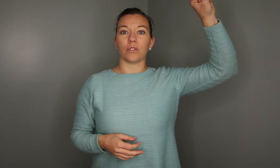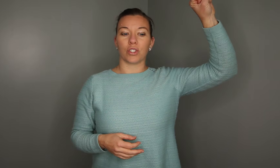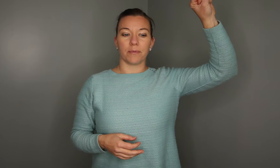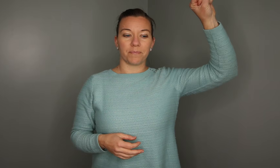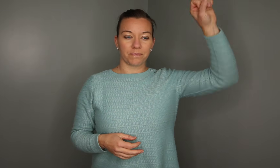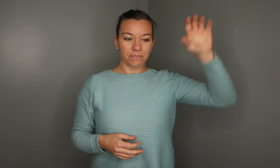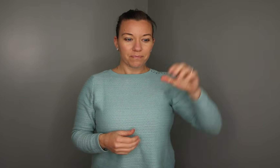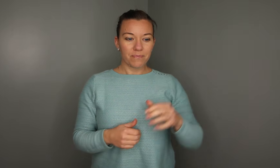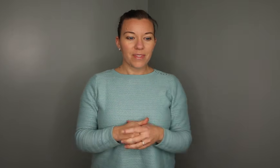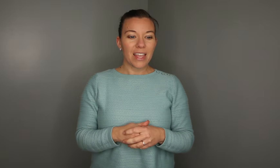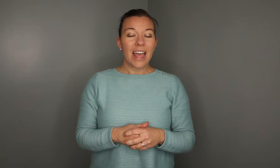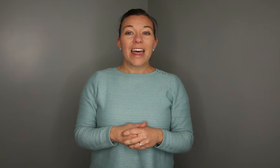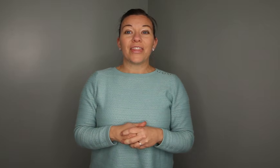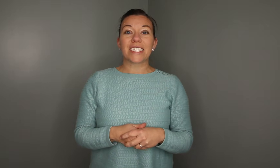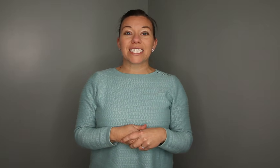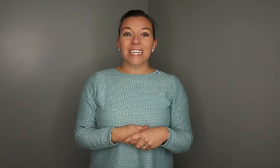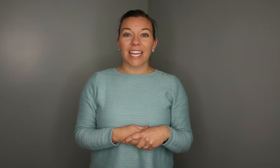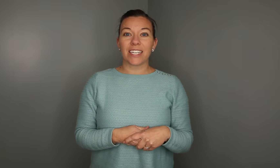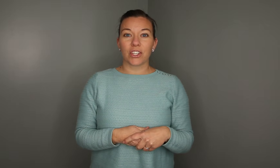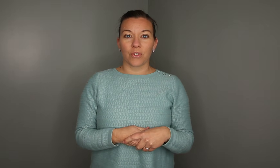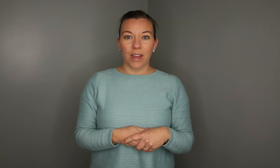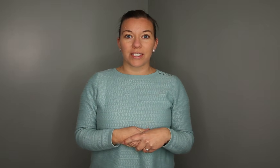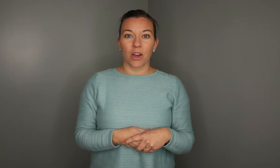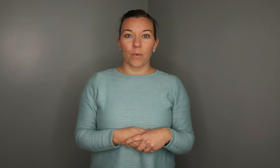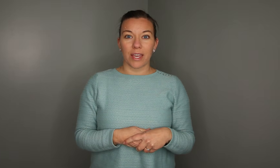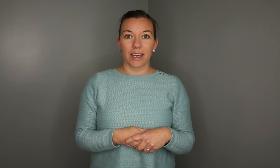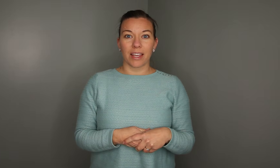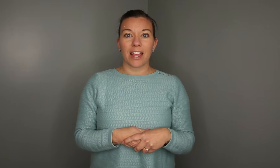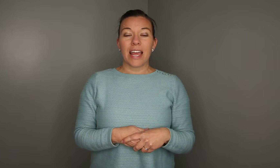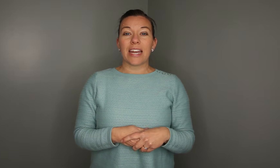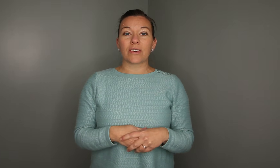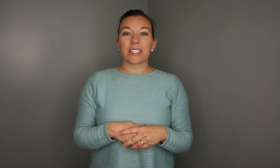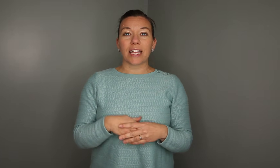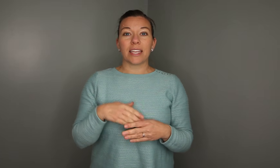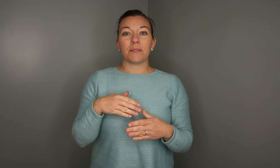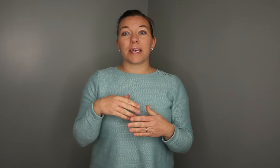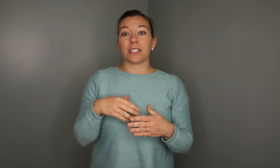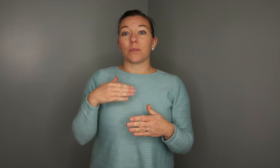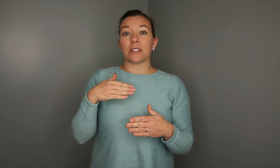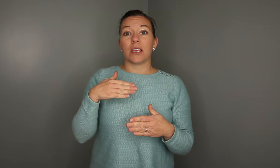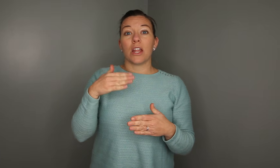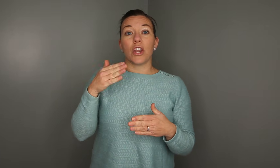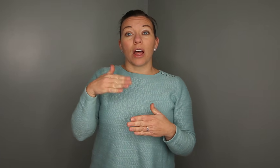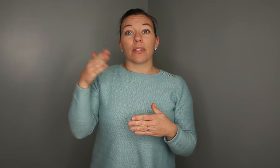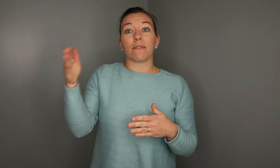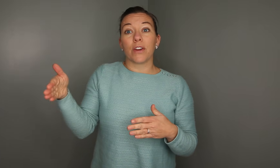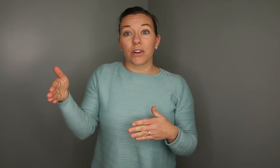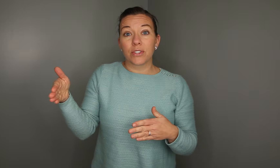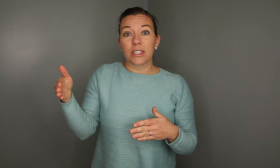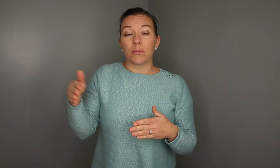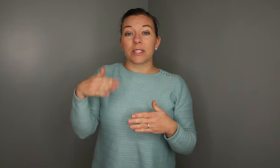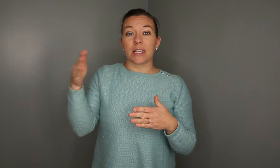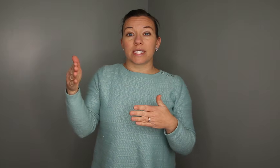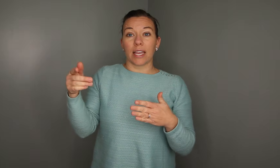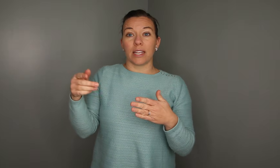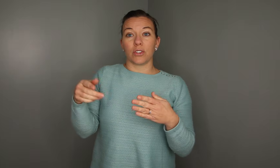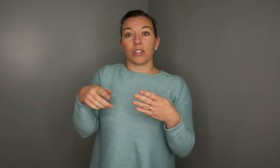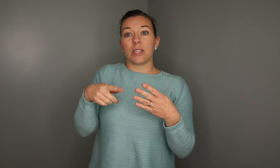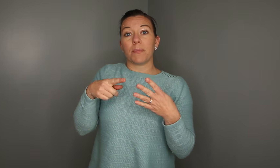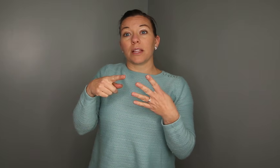Revolution. The Second Great Awakening. Now second, because it was not the first, it was the second. Typically